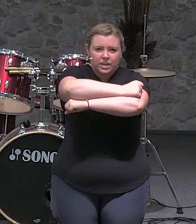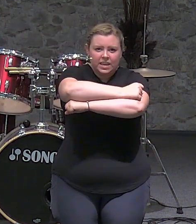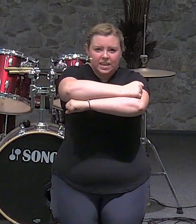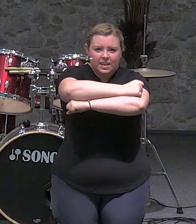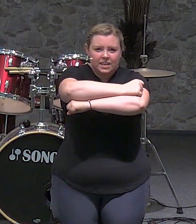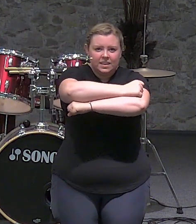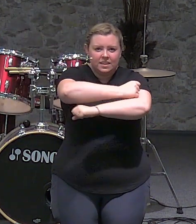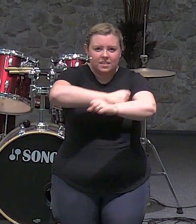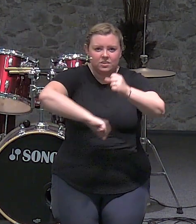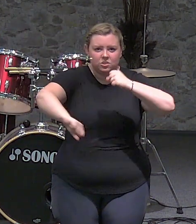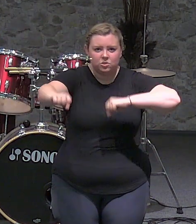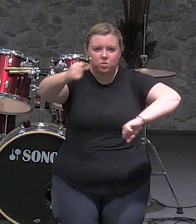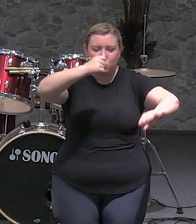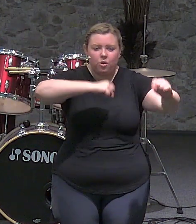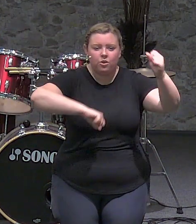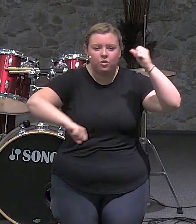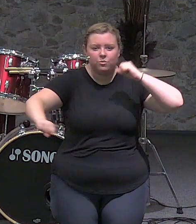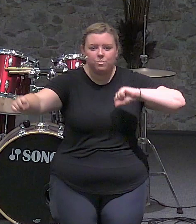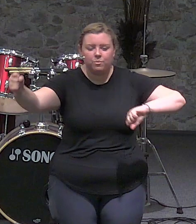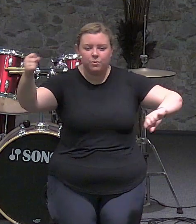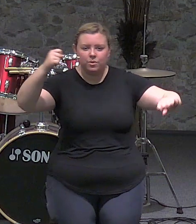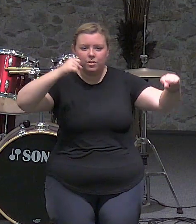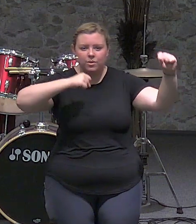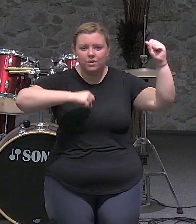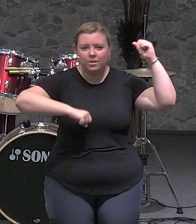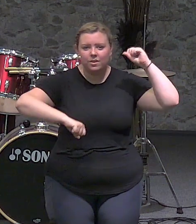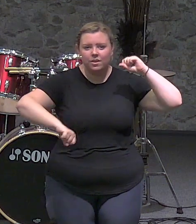you in the storm.